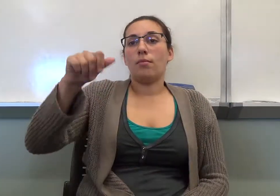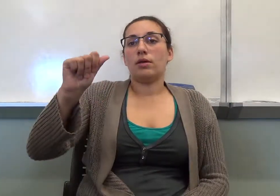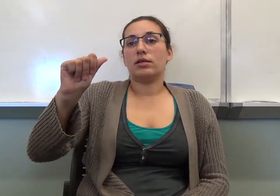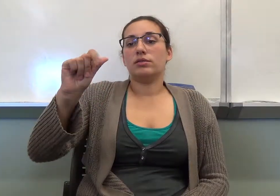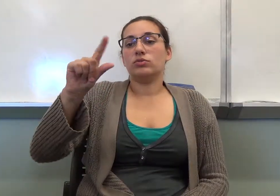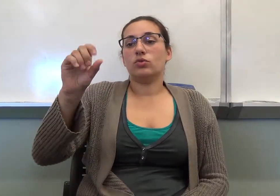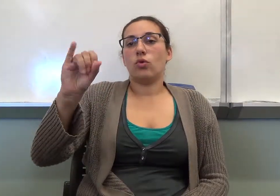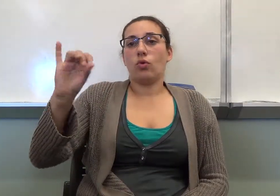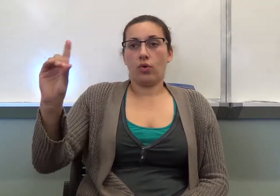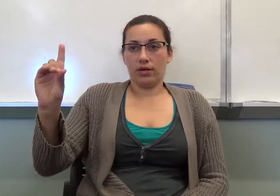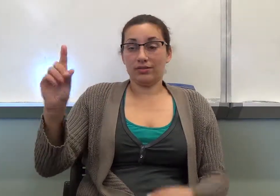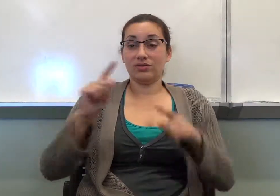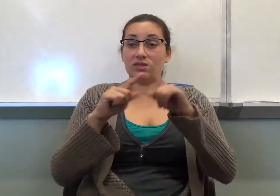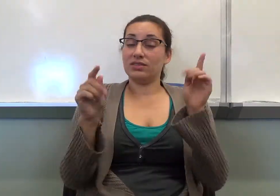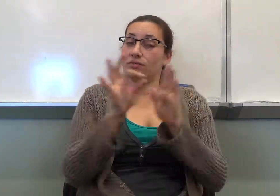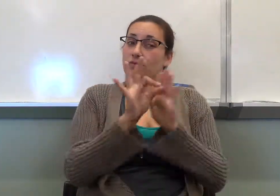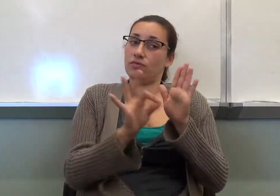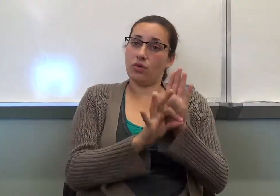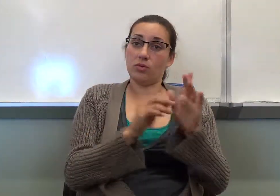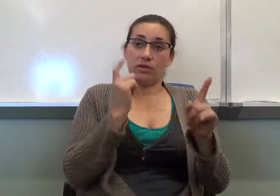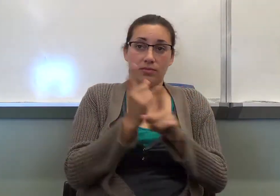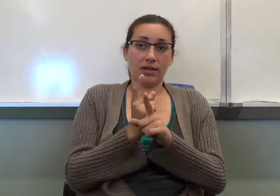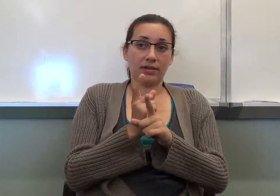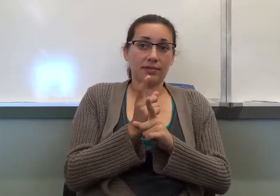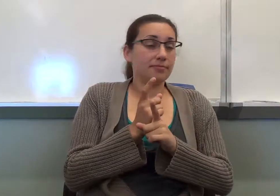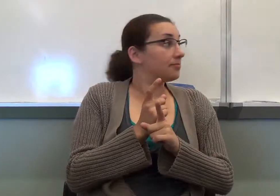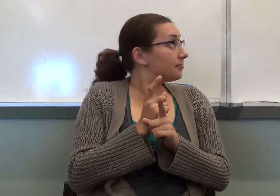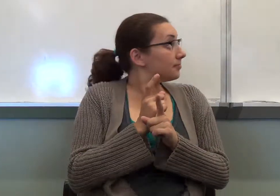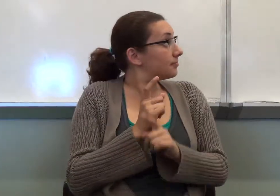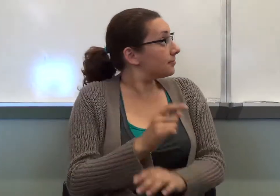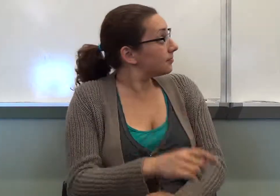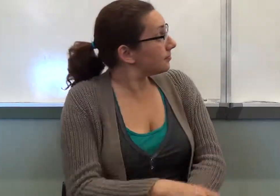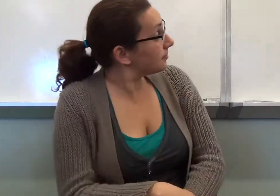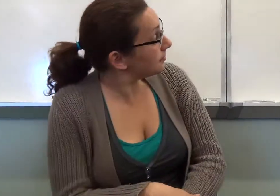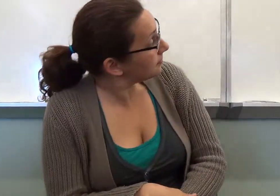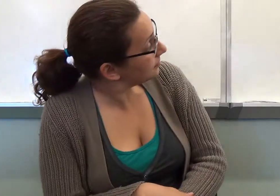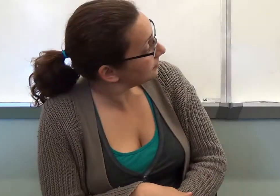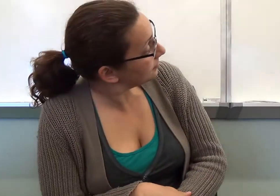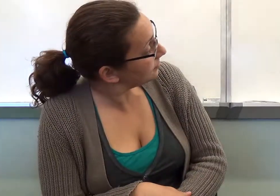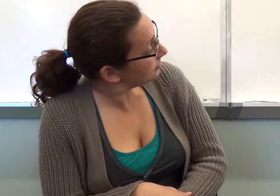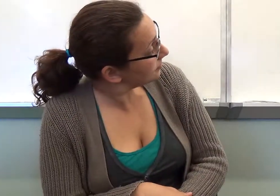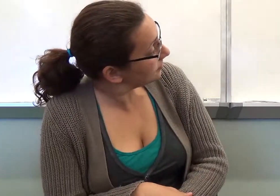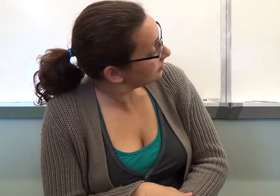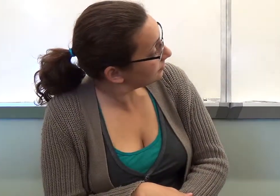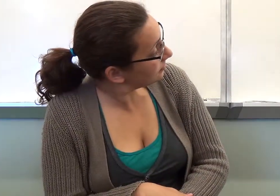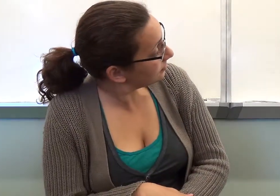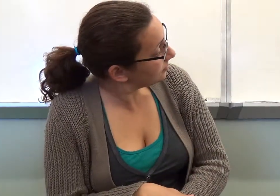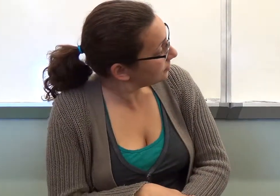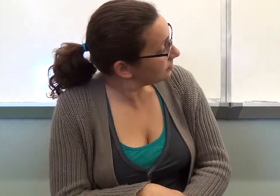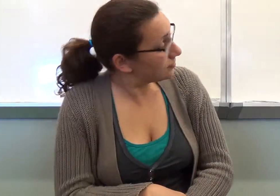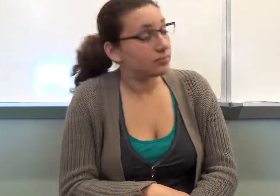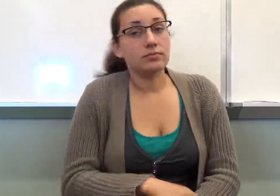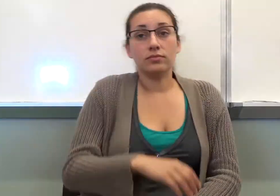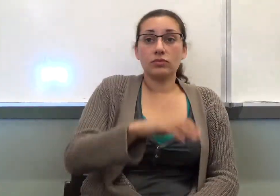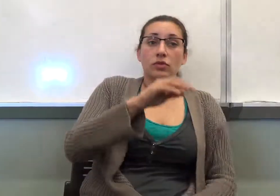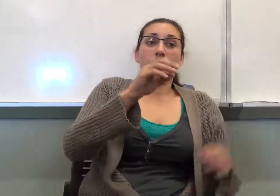to get the area of the trapezoid. So the trapezoid area is 1/2 times the sum